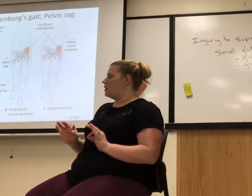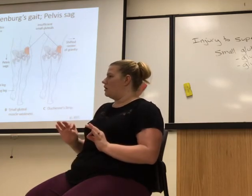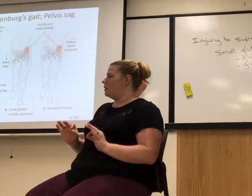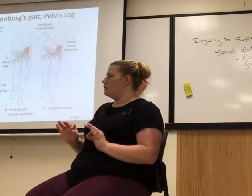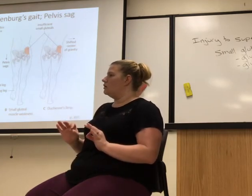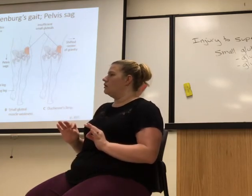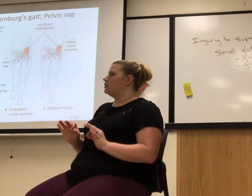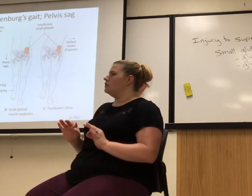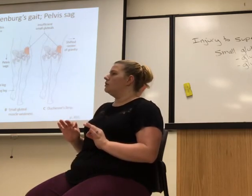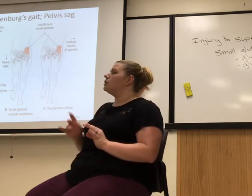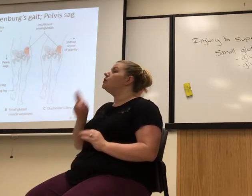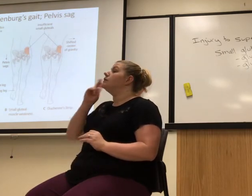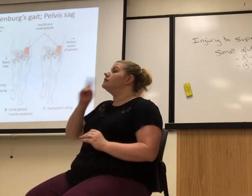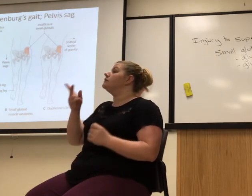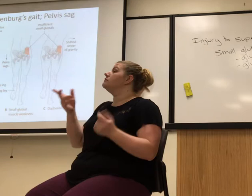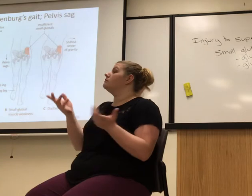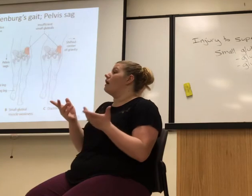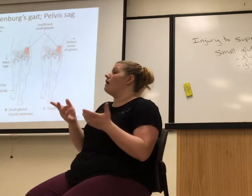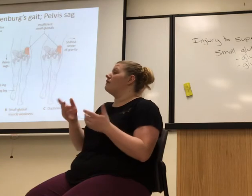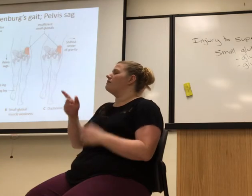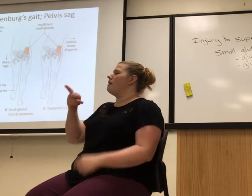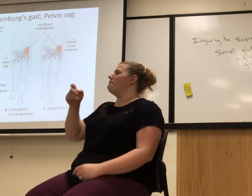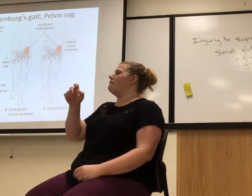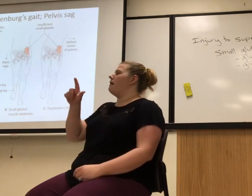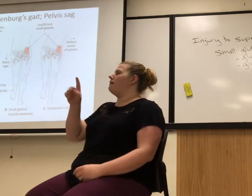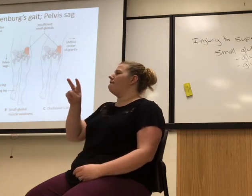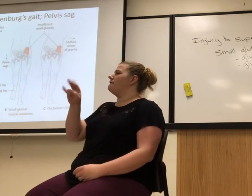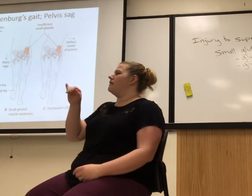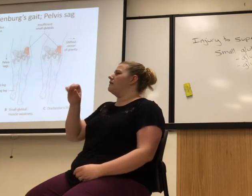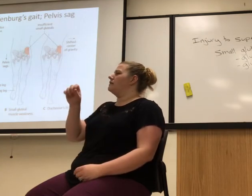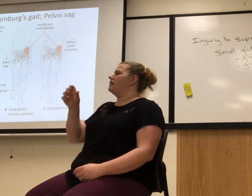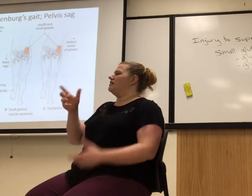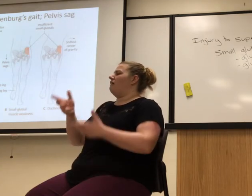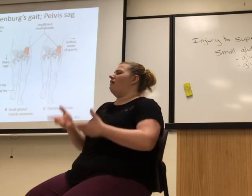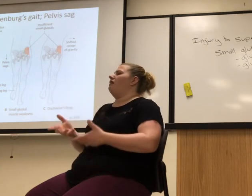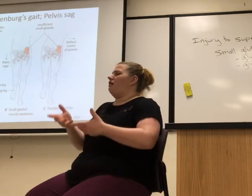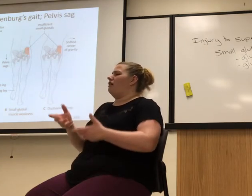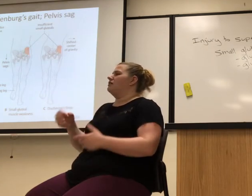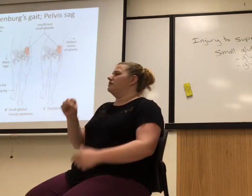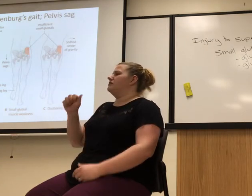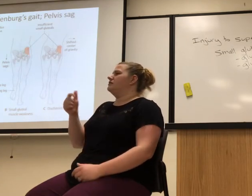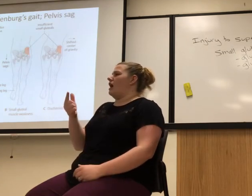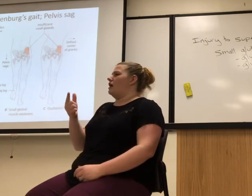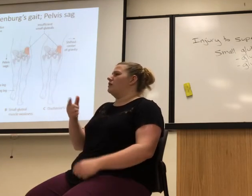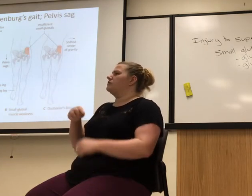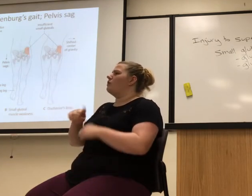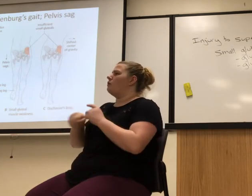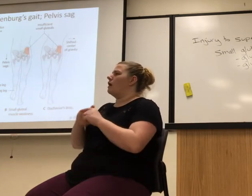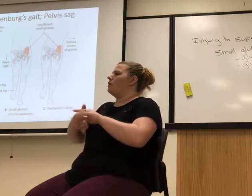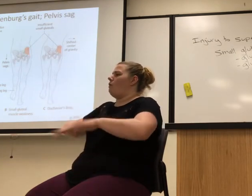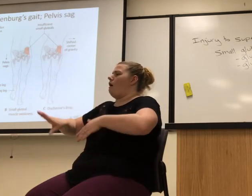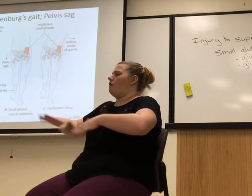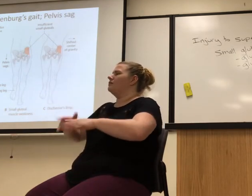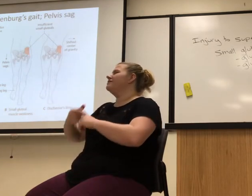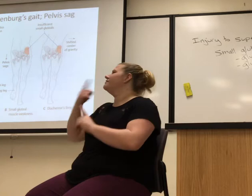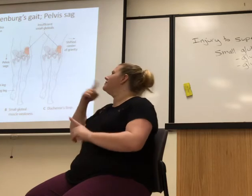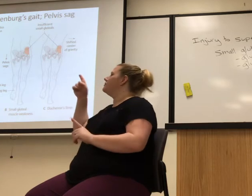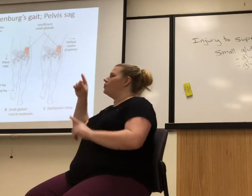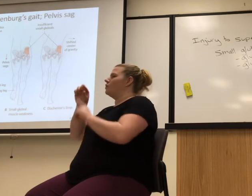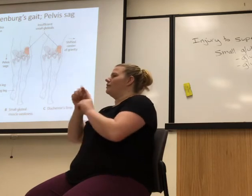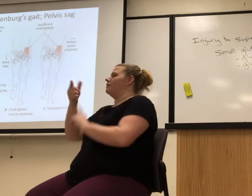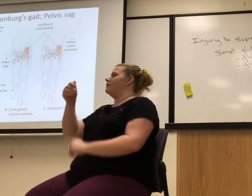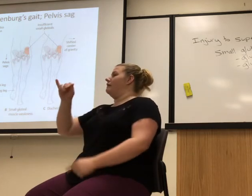well, what you would see is a pelvis sag. So when they walk, that's gait means walking. When they